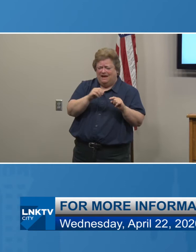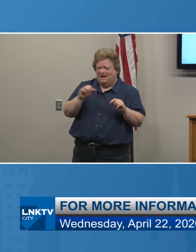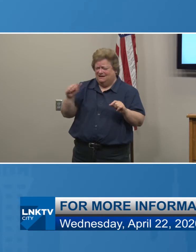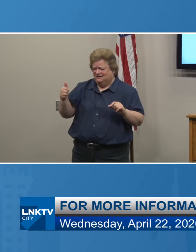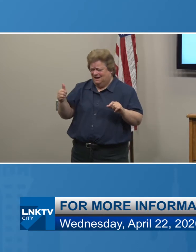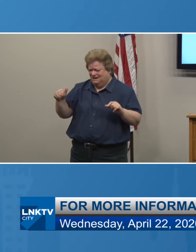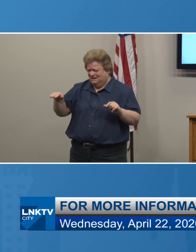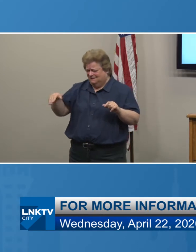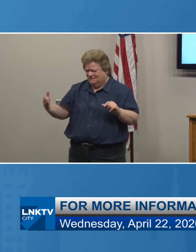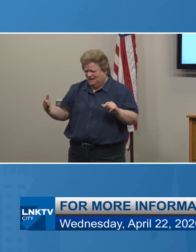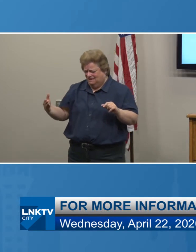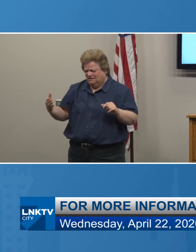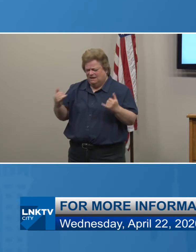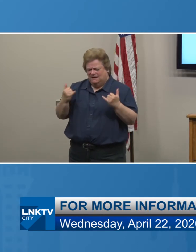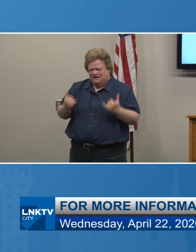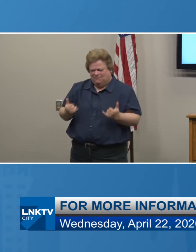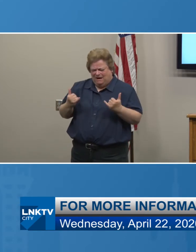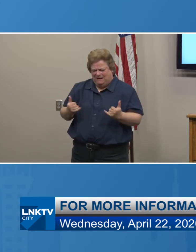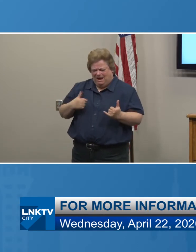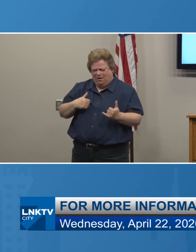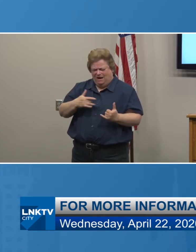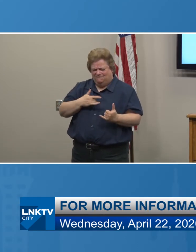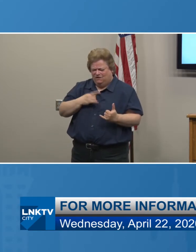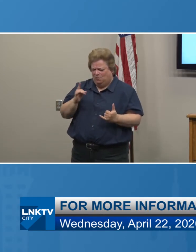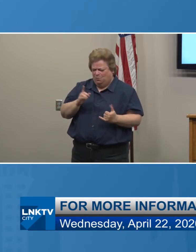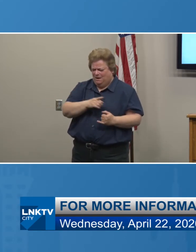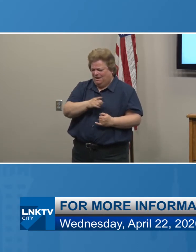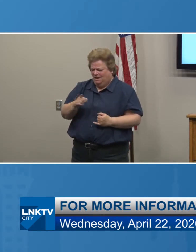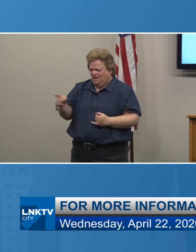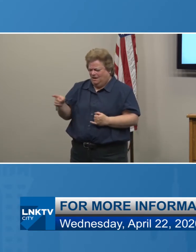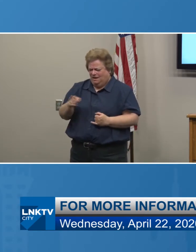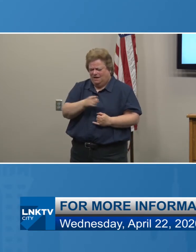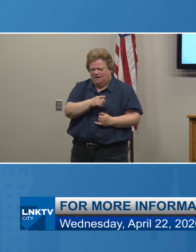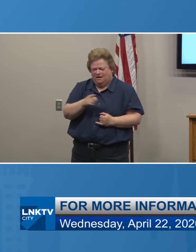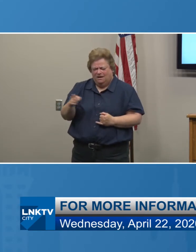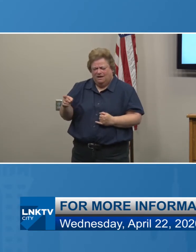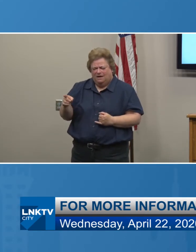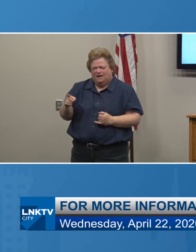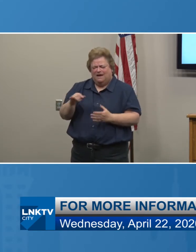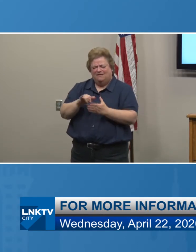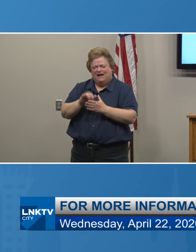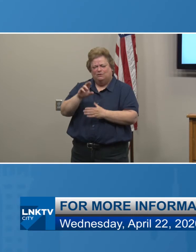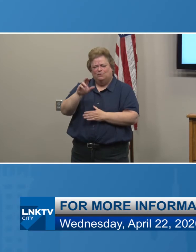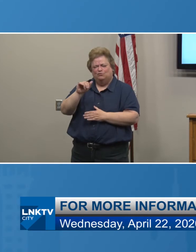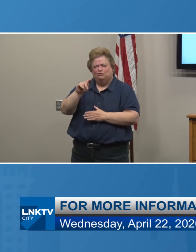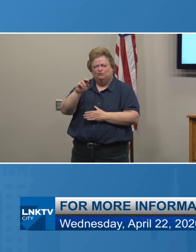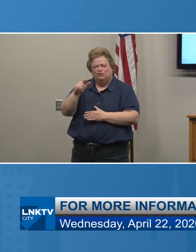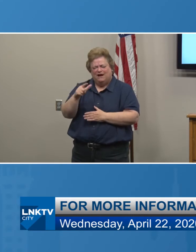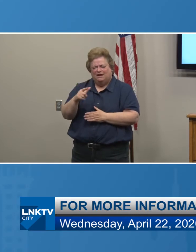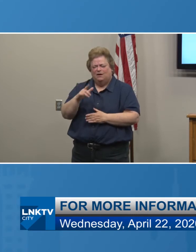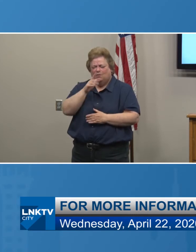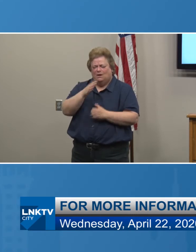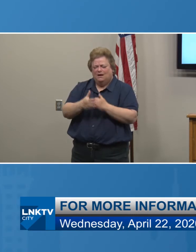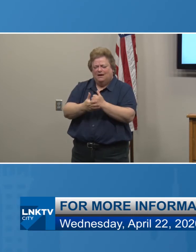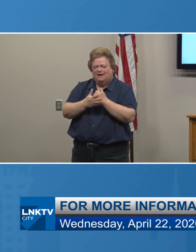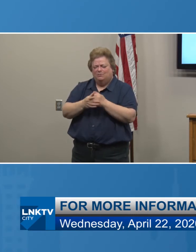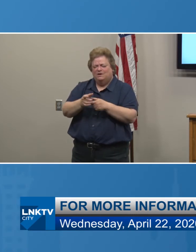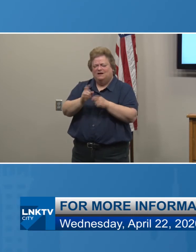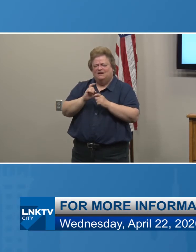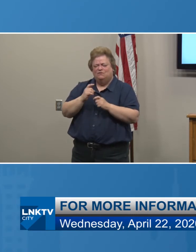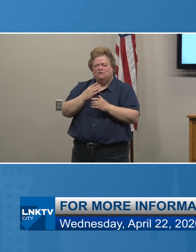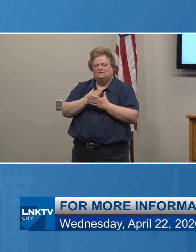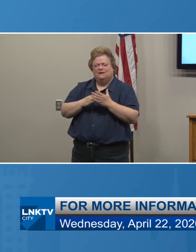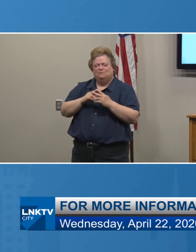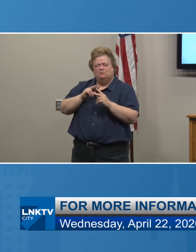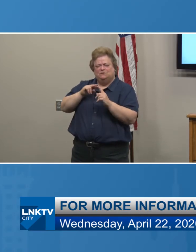death, where am I at this moment? And a lot of times that simple little rating will help give you some perspective on